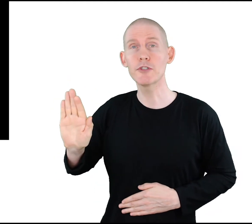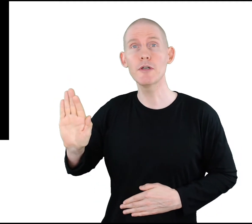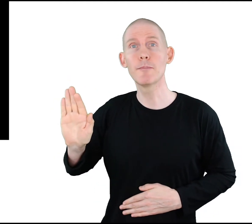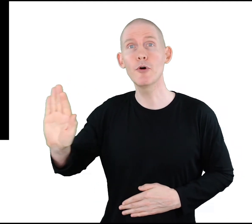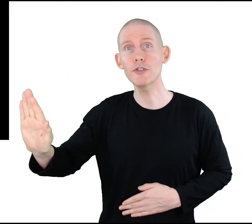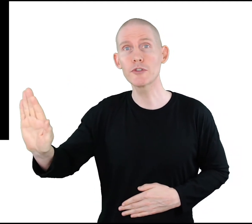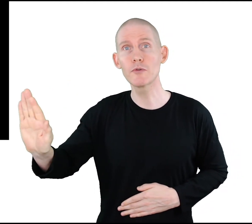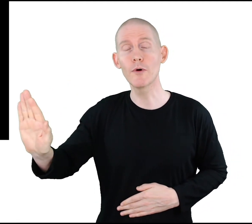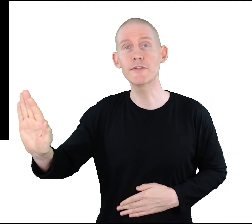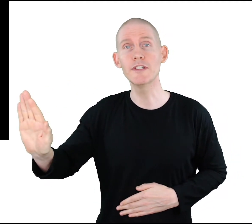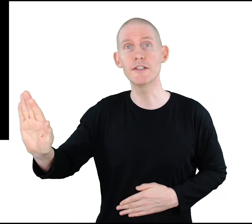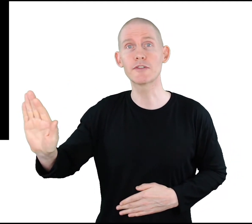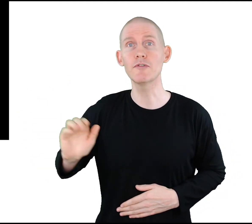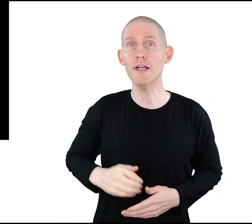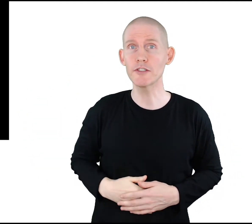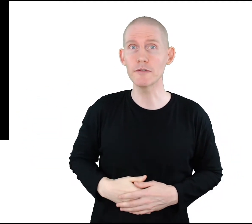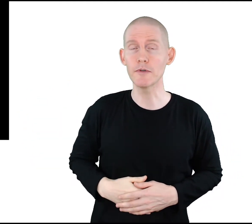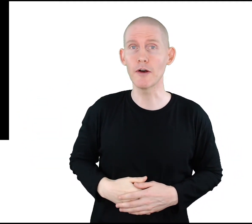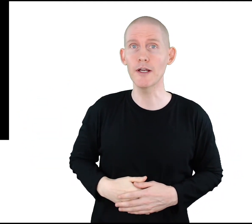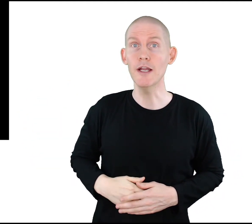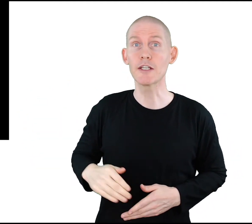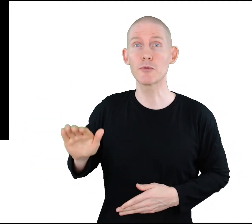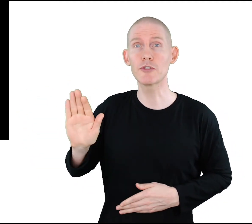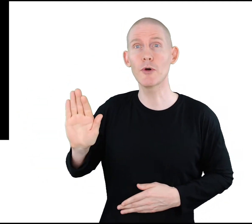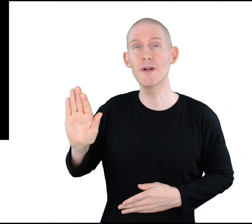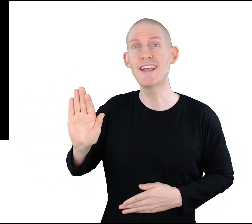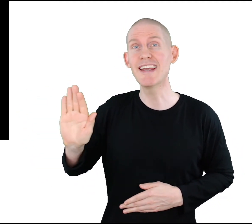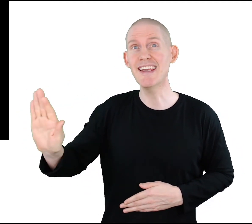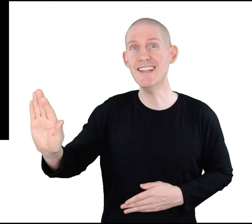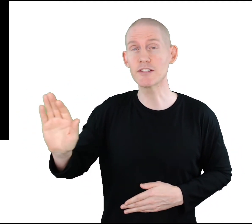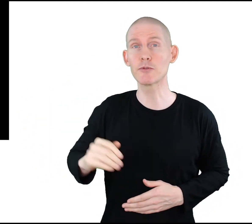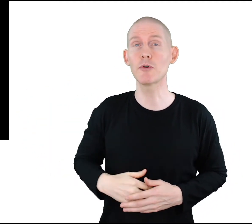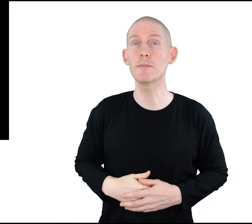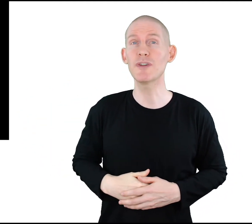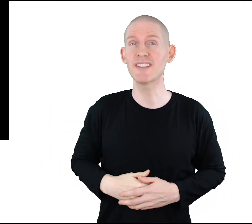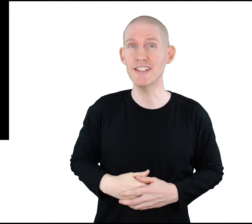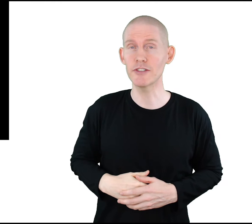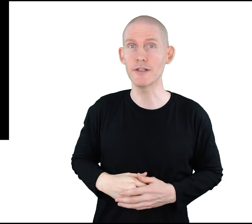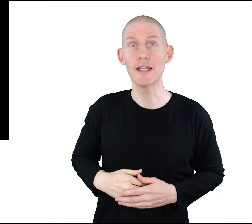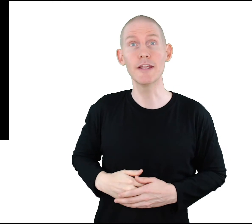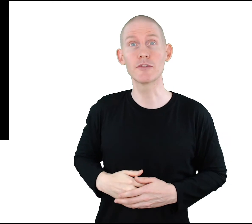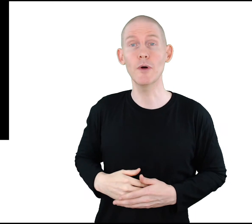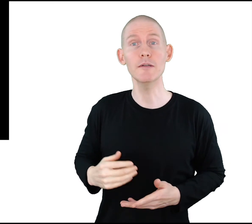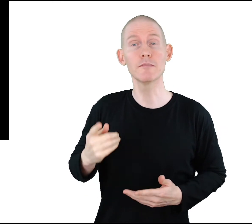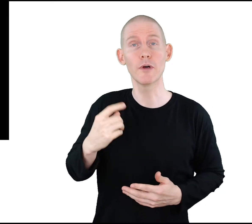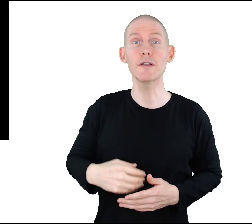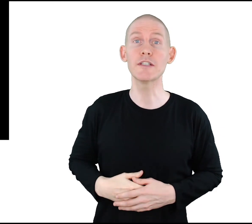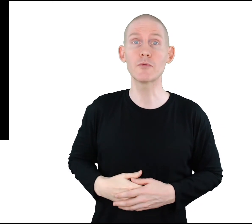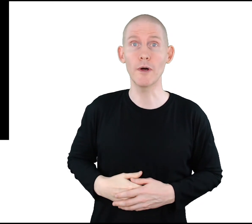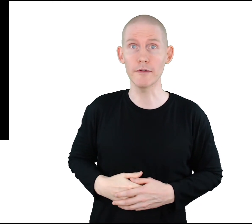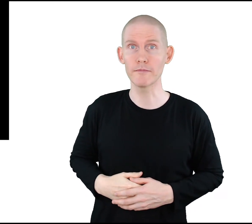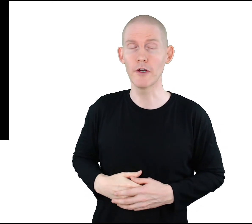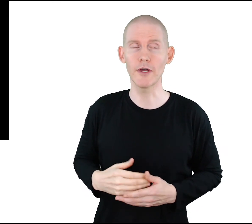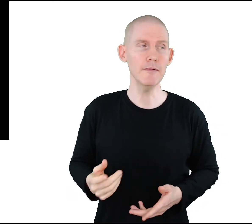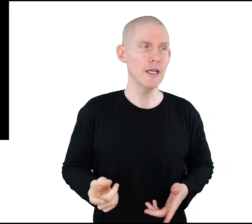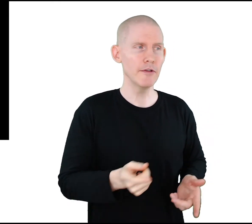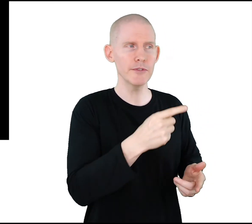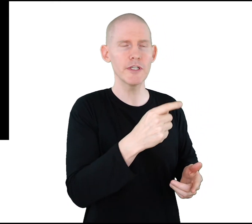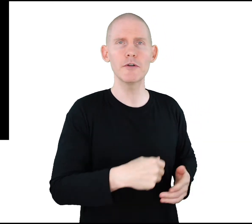going to push once in his direction, all right? Because we're showing his, we're showing possession. His what? Well, his wife, okay? If he was sitting over